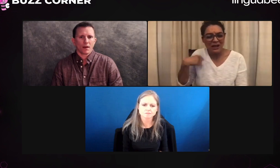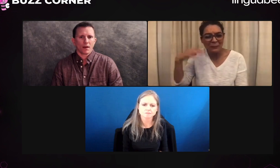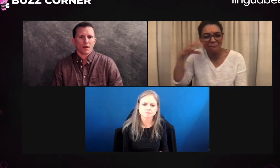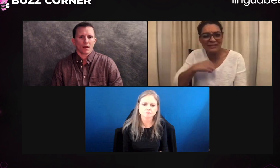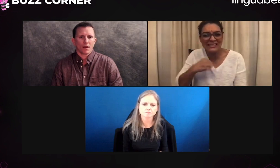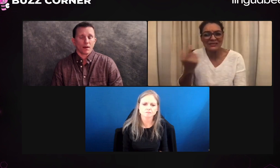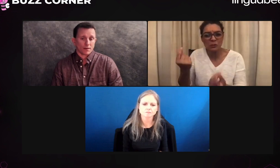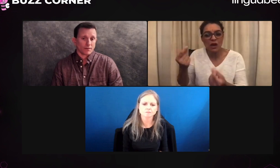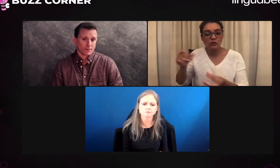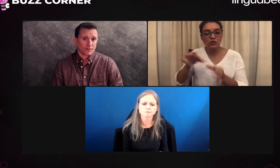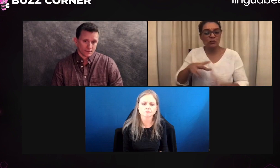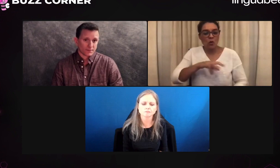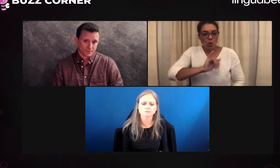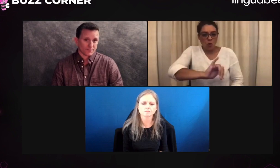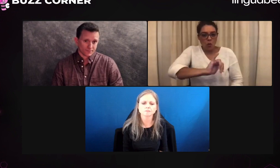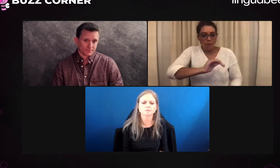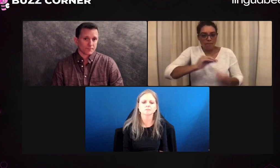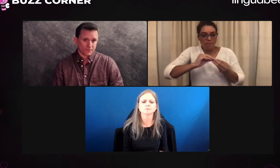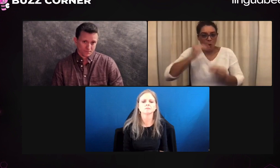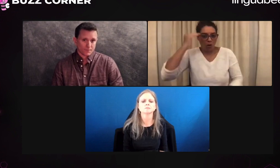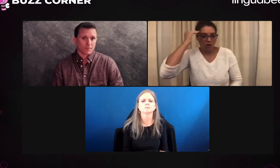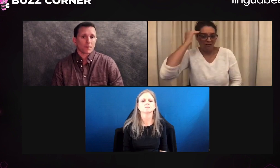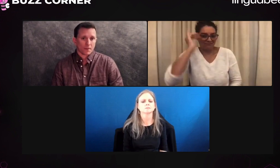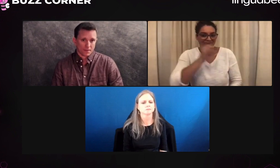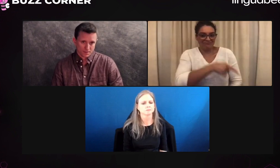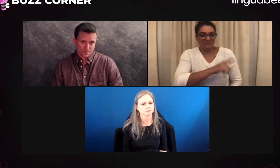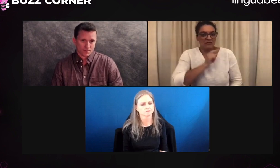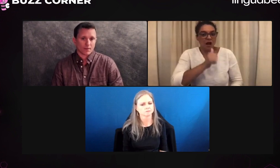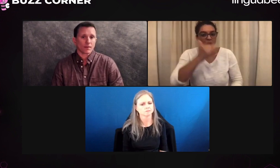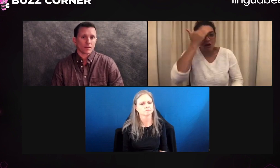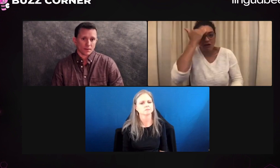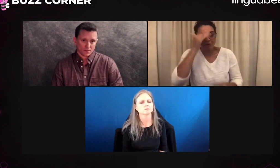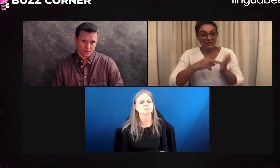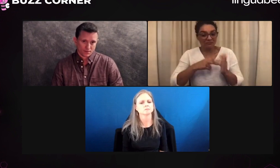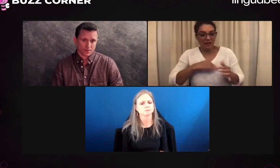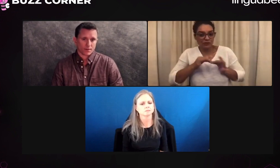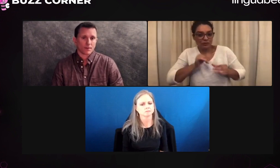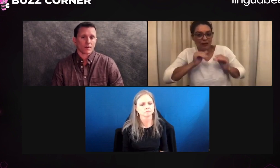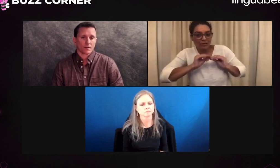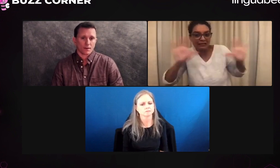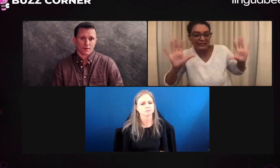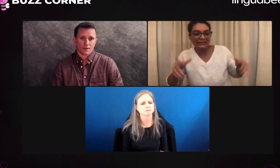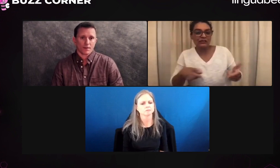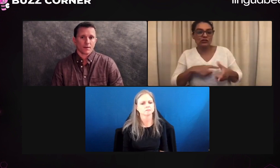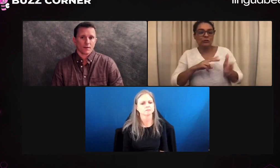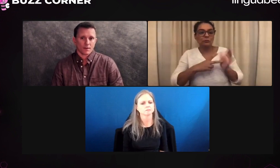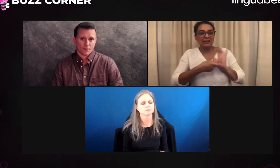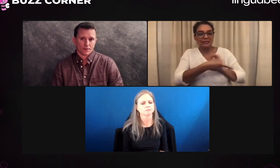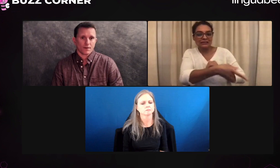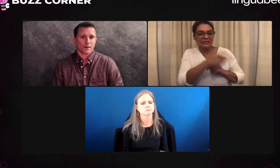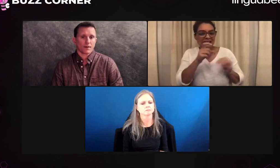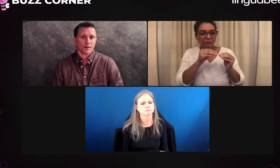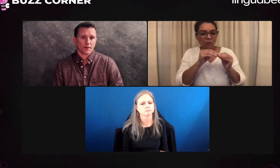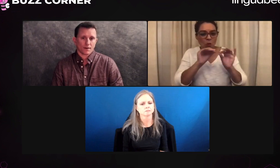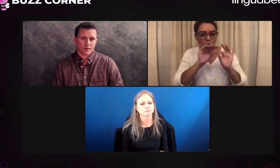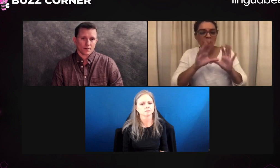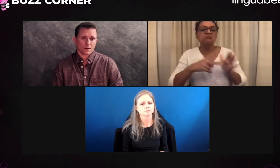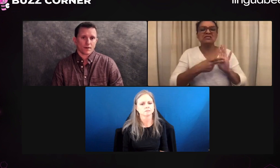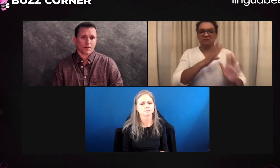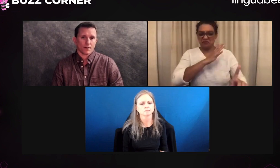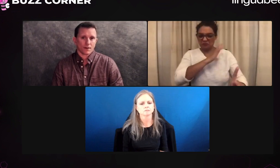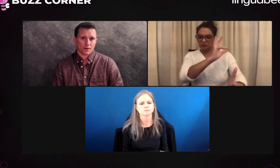missed there, just to say like, hey, deaf consumer, was there something that you didn't understand? Is my Yes.